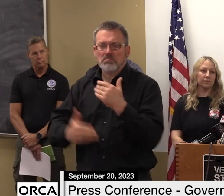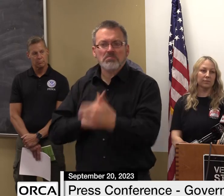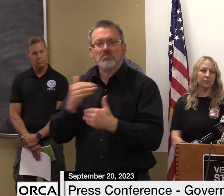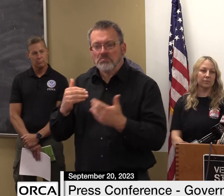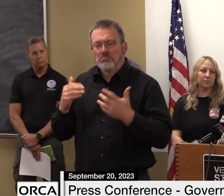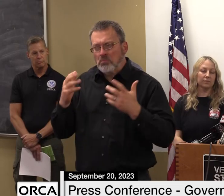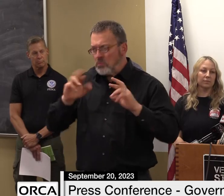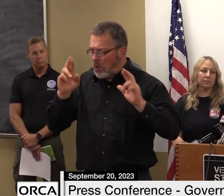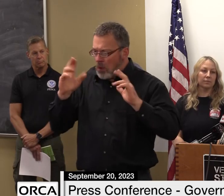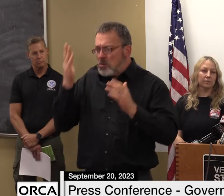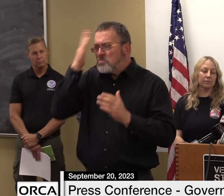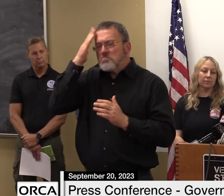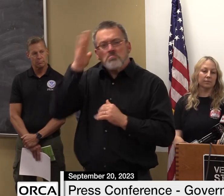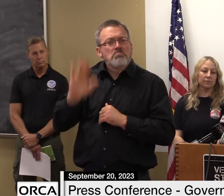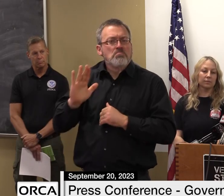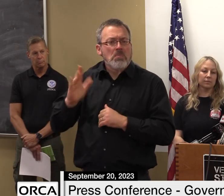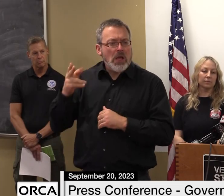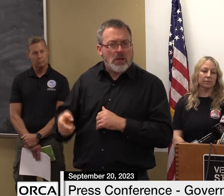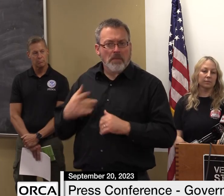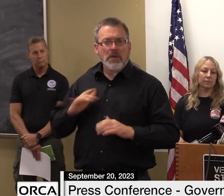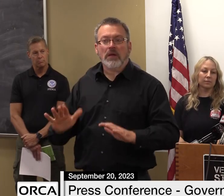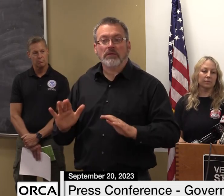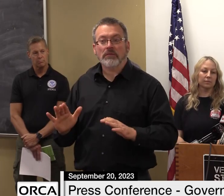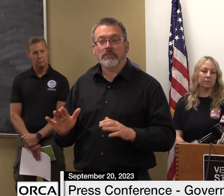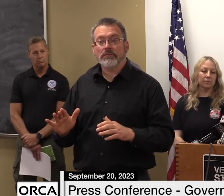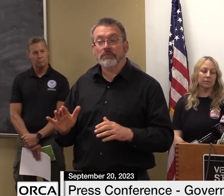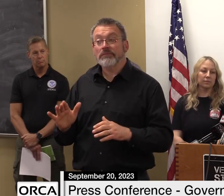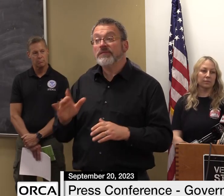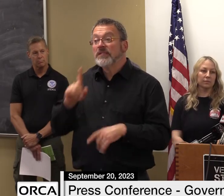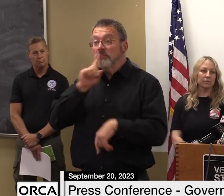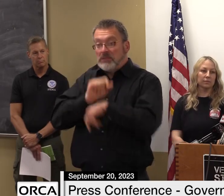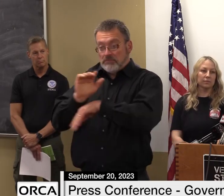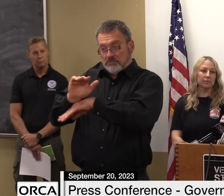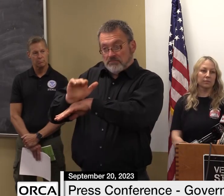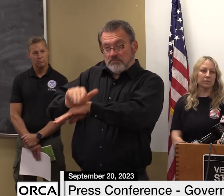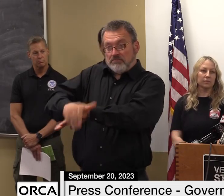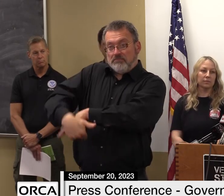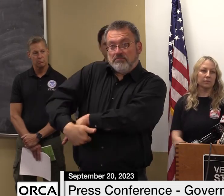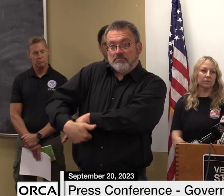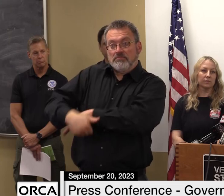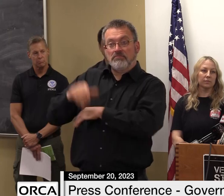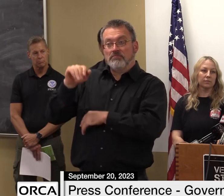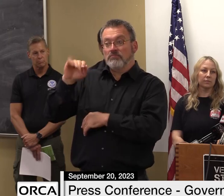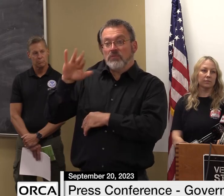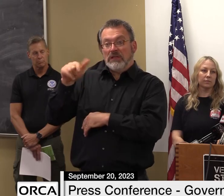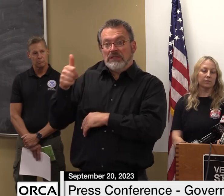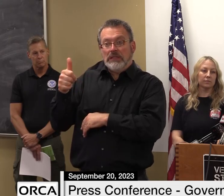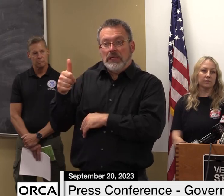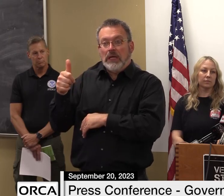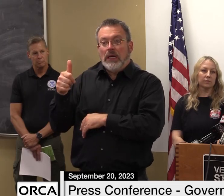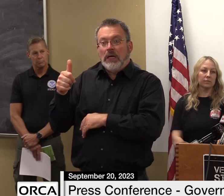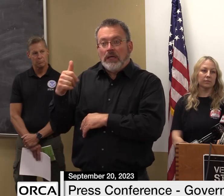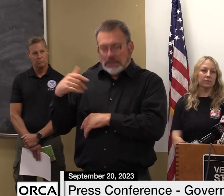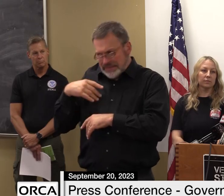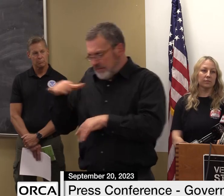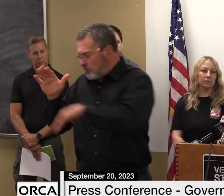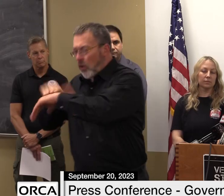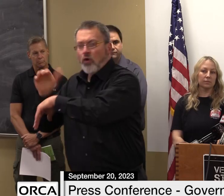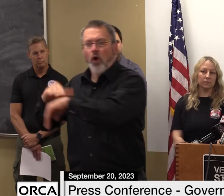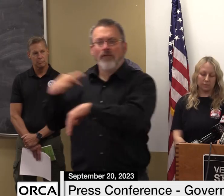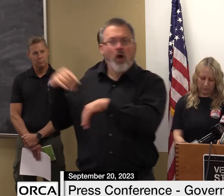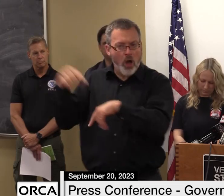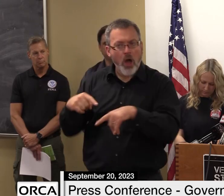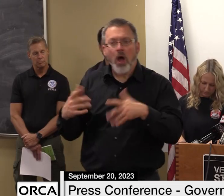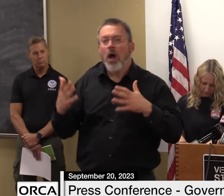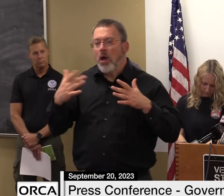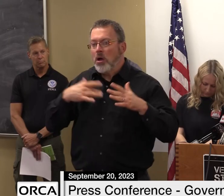Later in the evening, we realized we needed to bring the volunteers back to get everything out of the basement. We put out the call a second